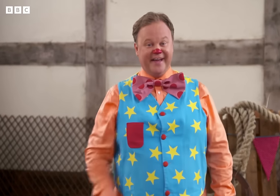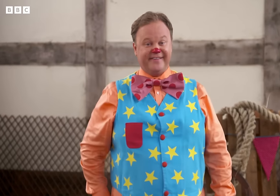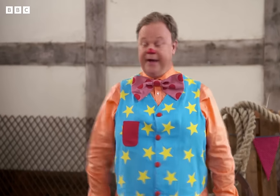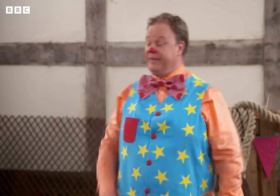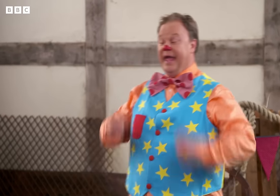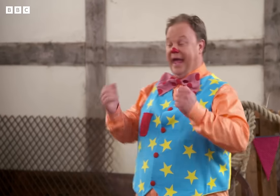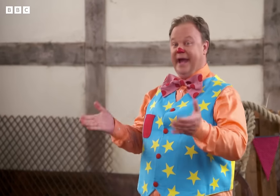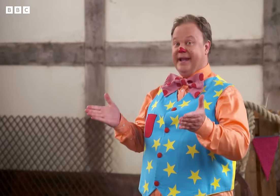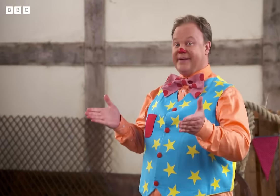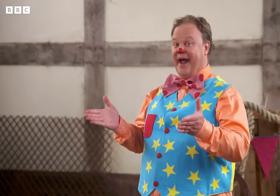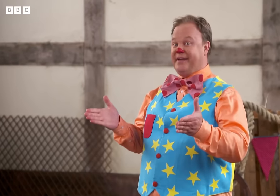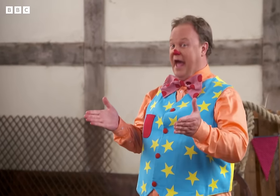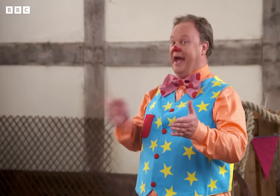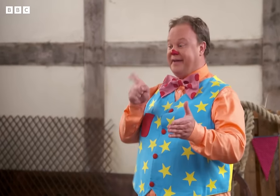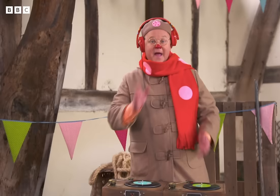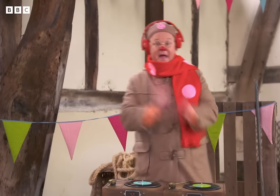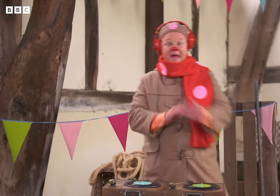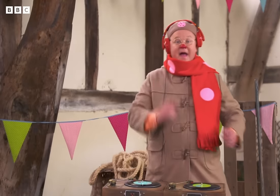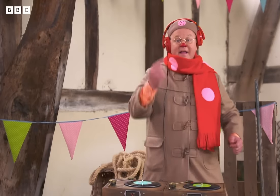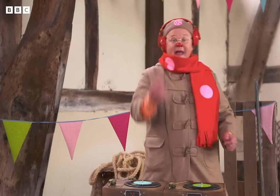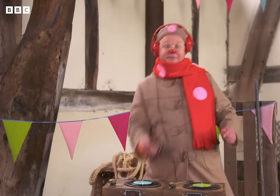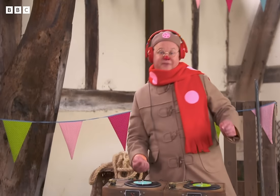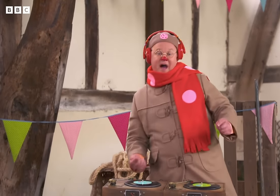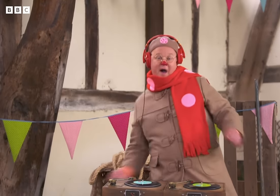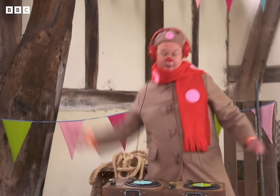Yes. Hit it, Grandad. Let's farm.